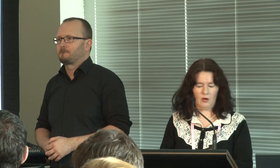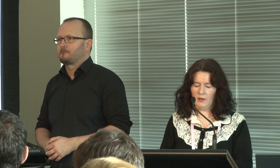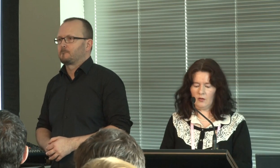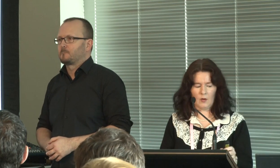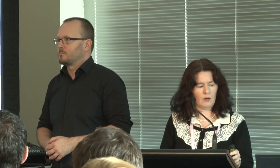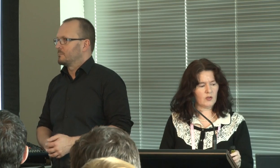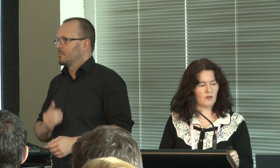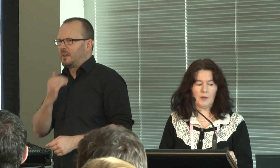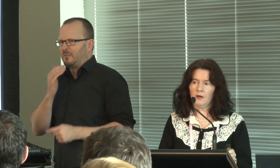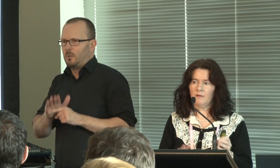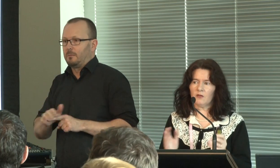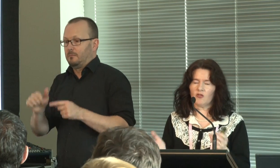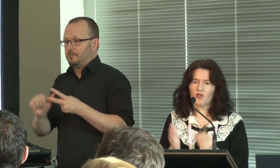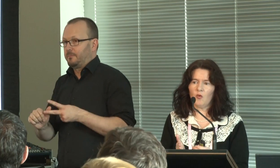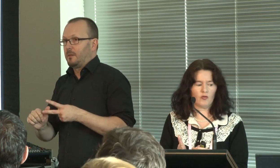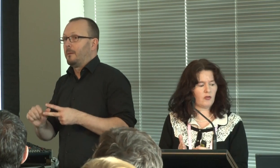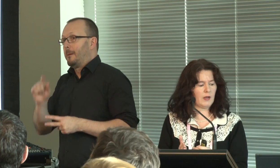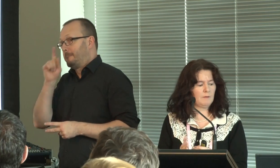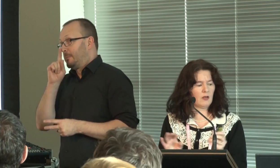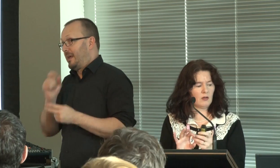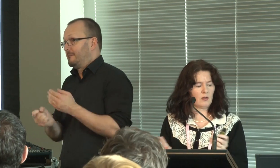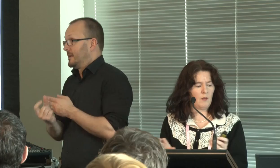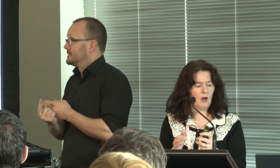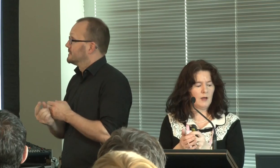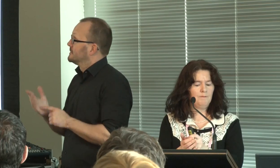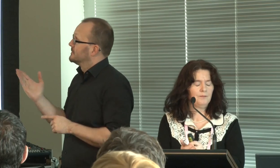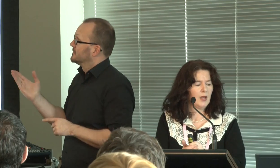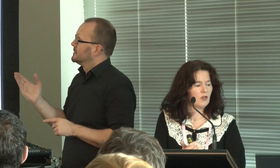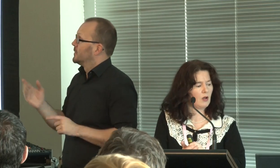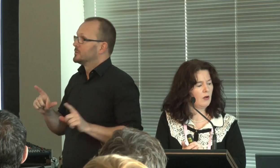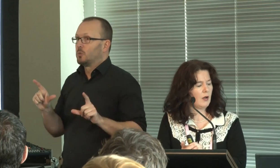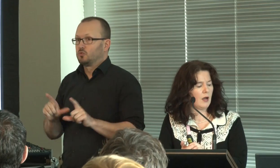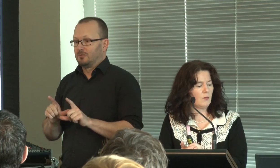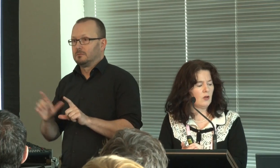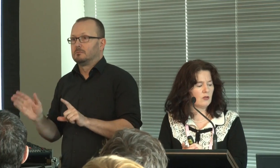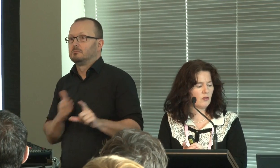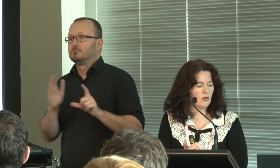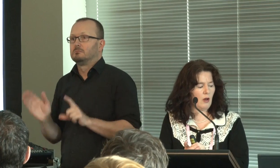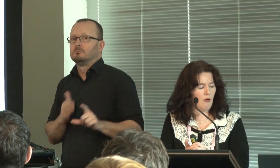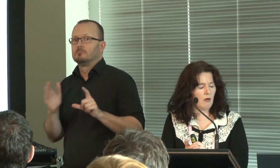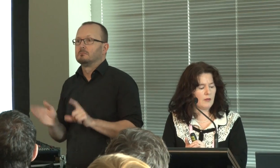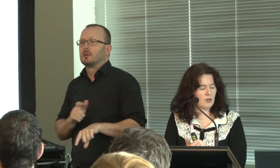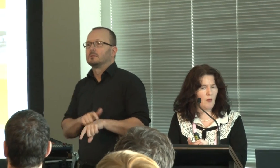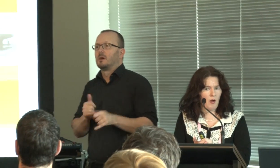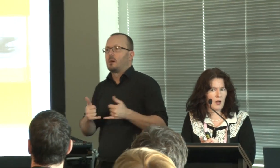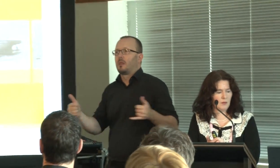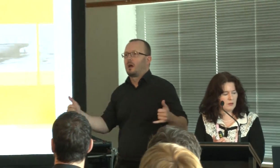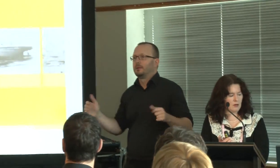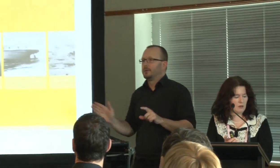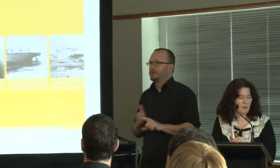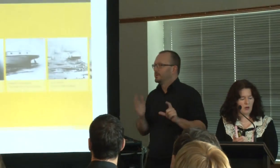Then we go to the next one, which is people and events. This is the small screen based on a timeline. So you can just scoot along the